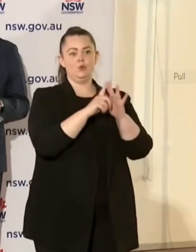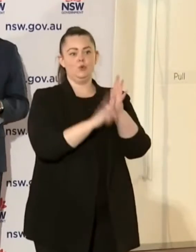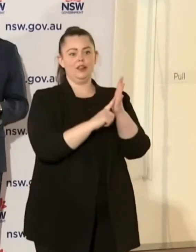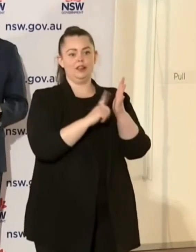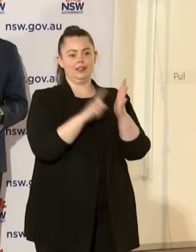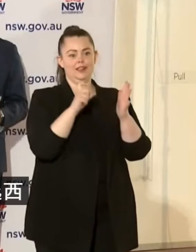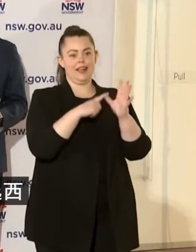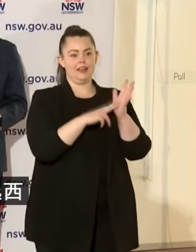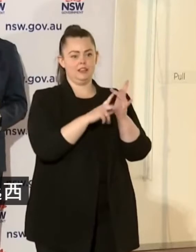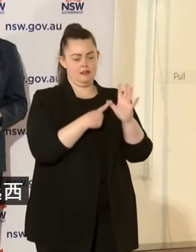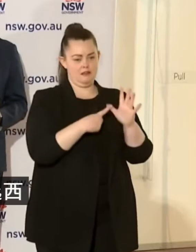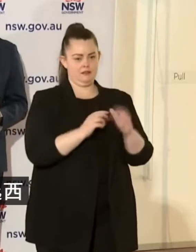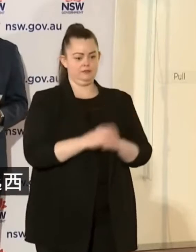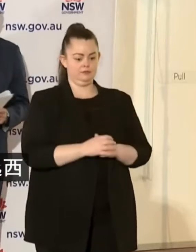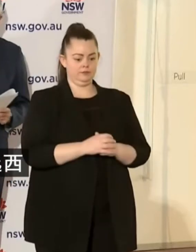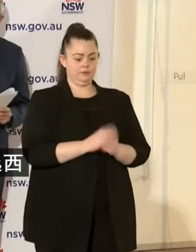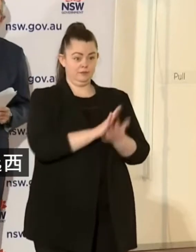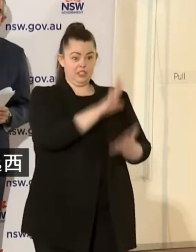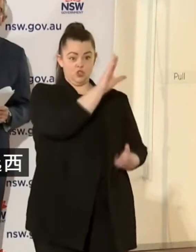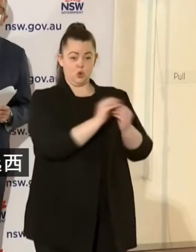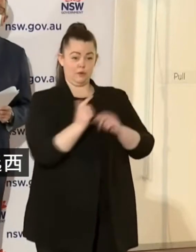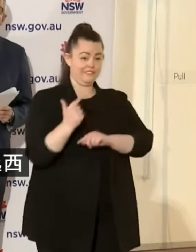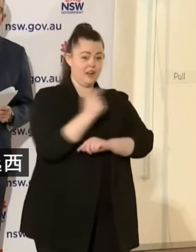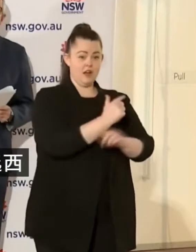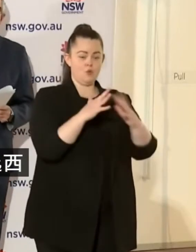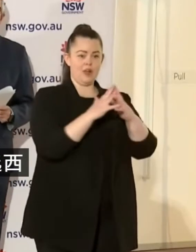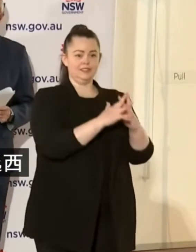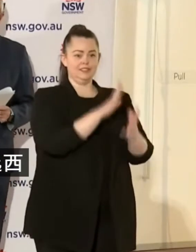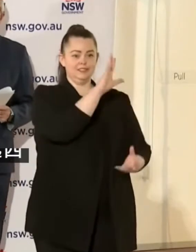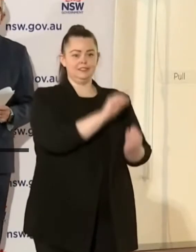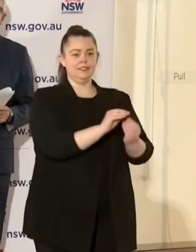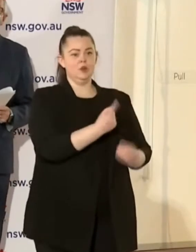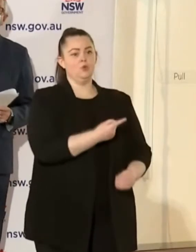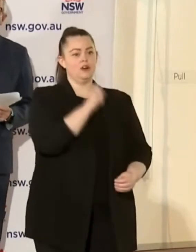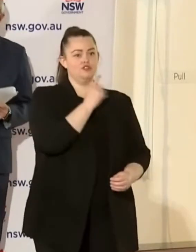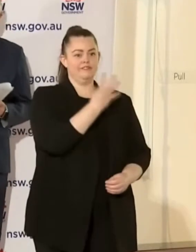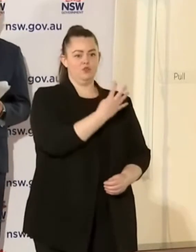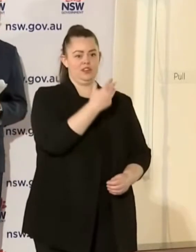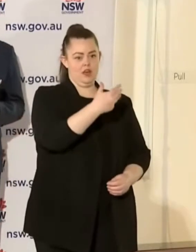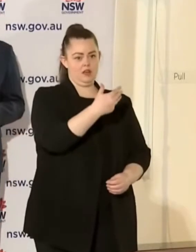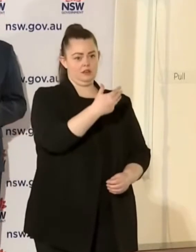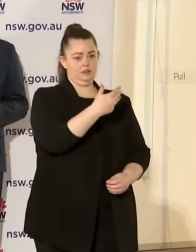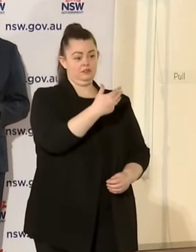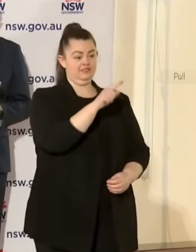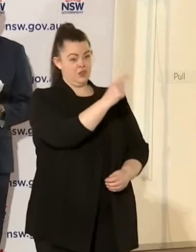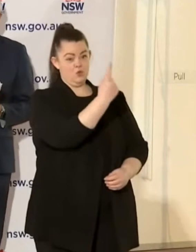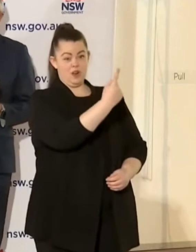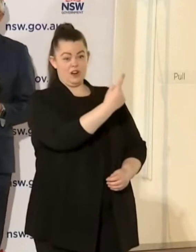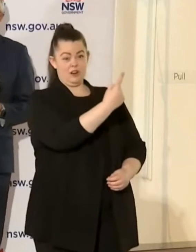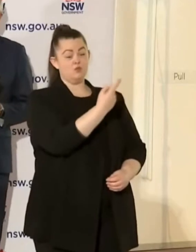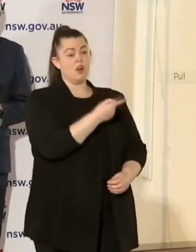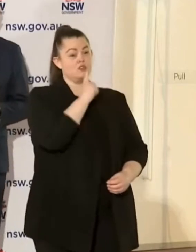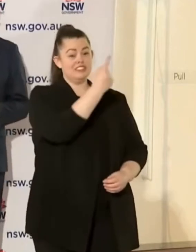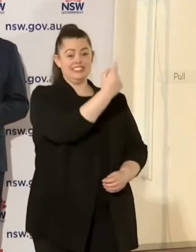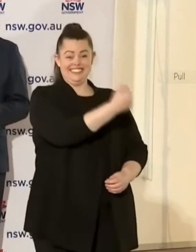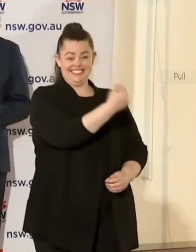total cases in Far West so far has been 149, including 116 in Wilcannia and 32